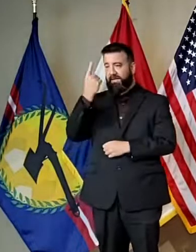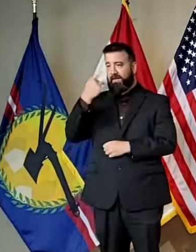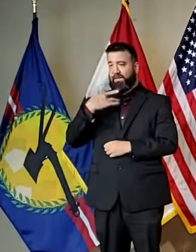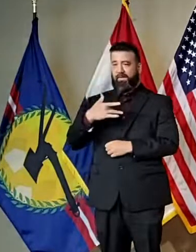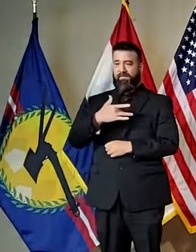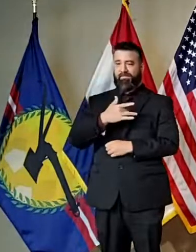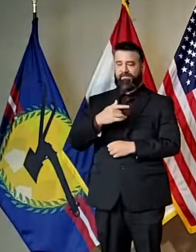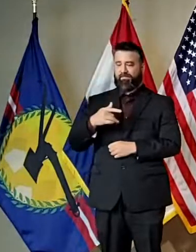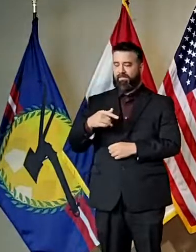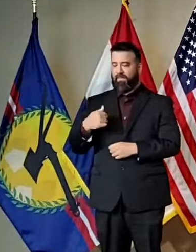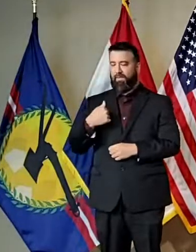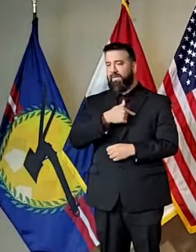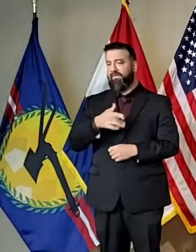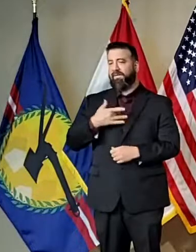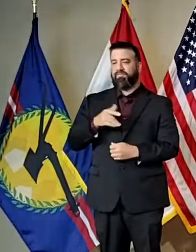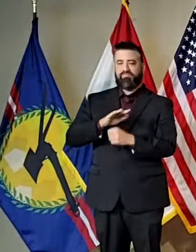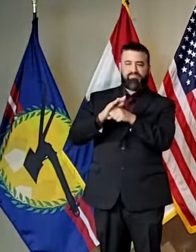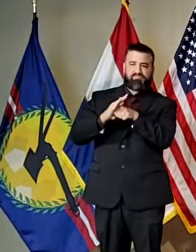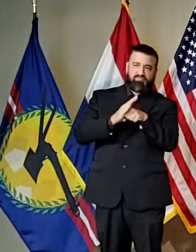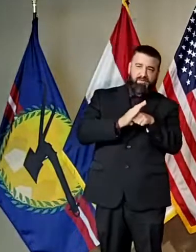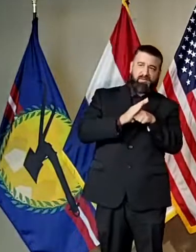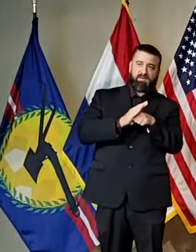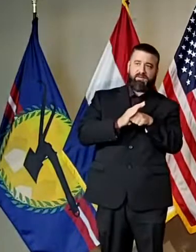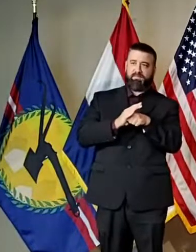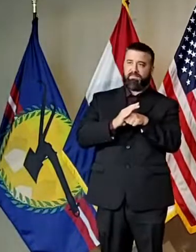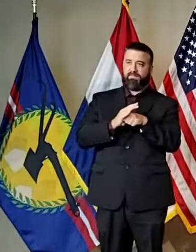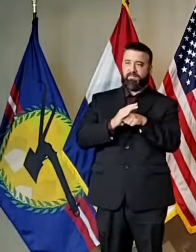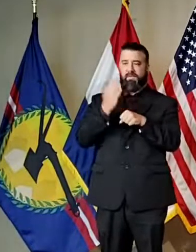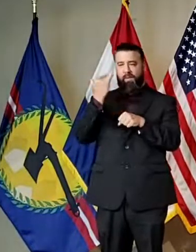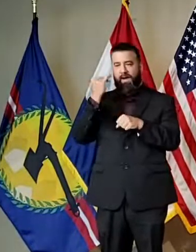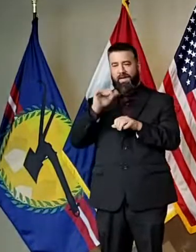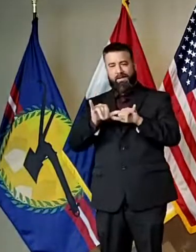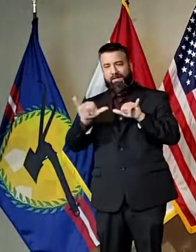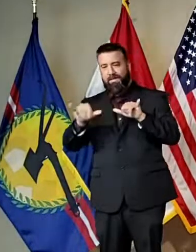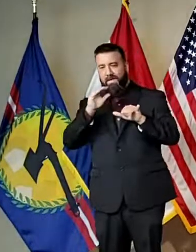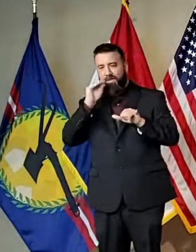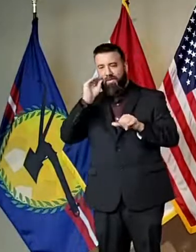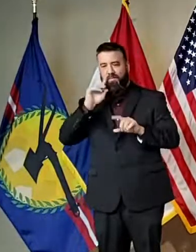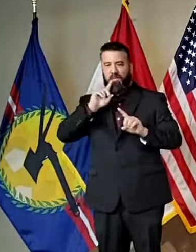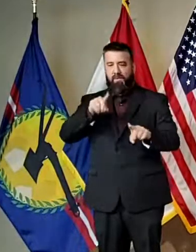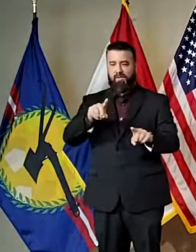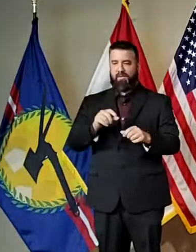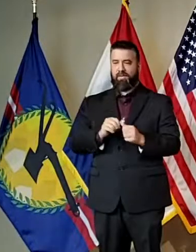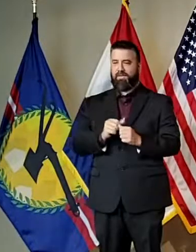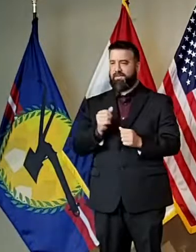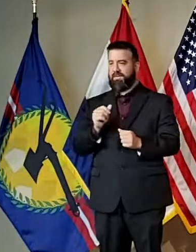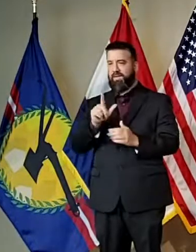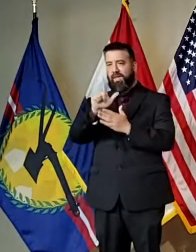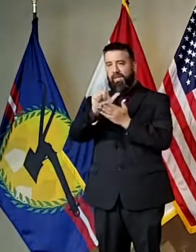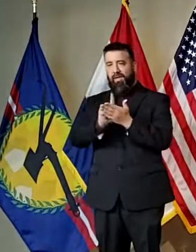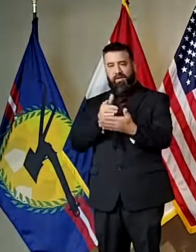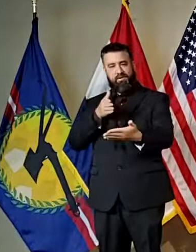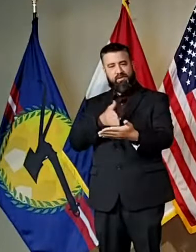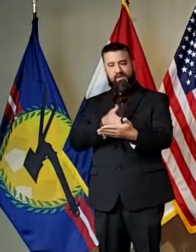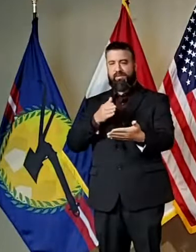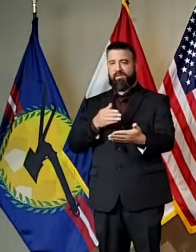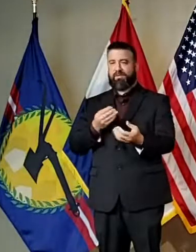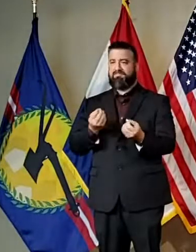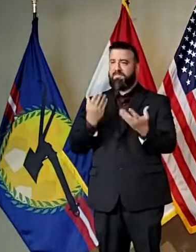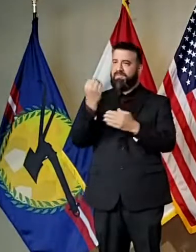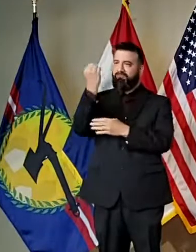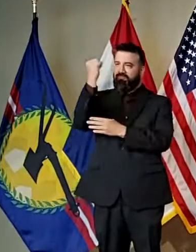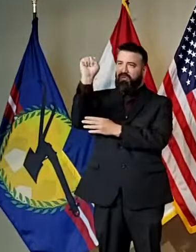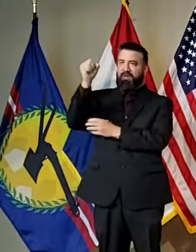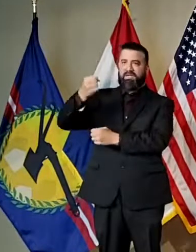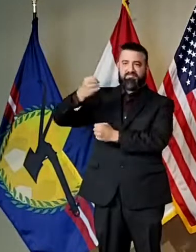our stay-at-home orders to our restrictions, several lawsuits along the way, protests along the way, and we